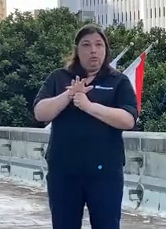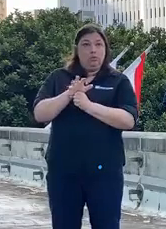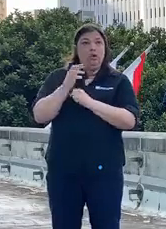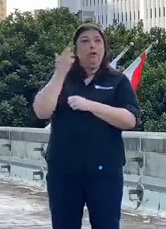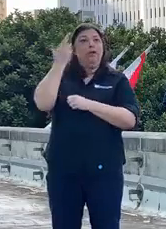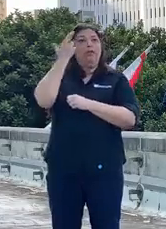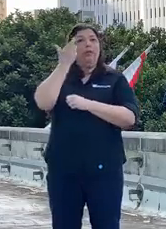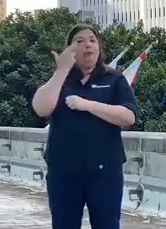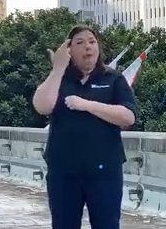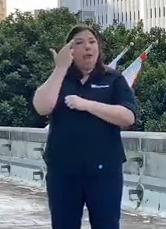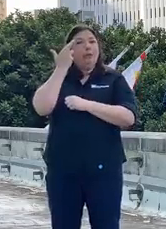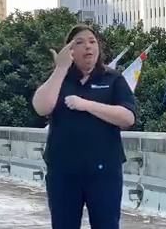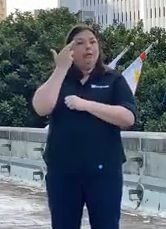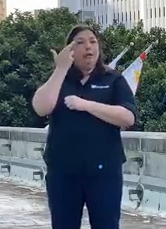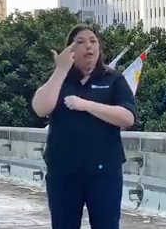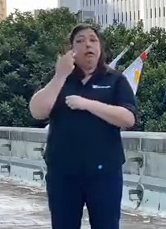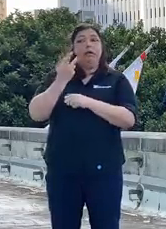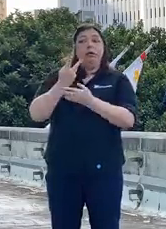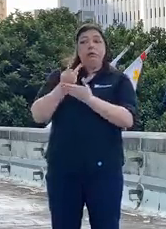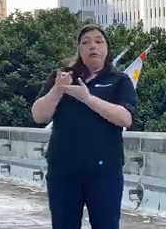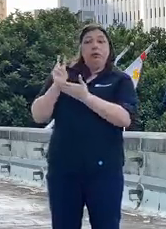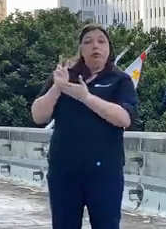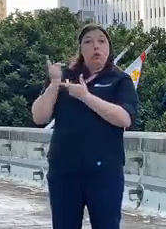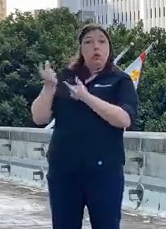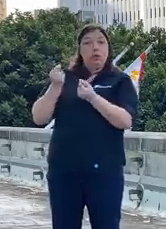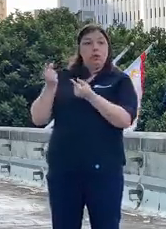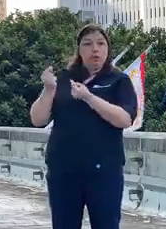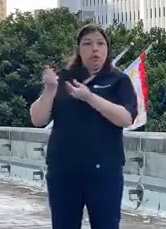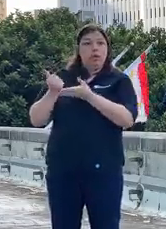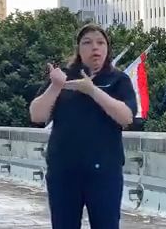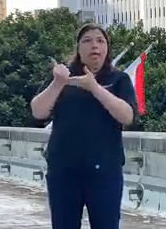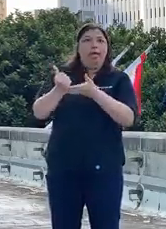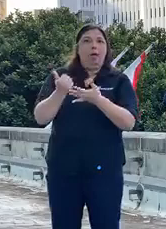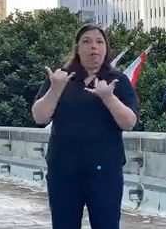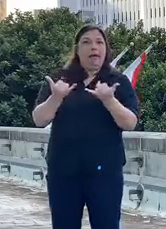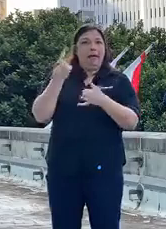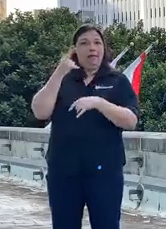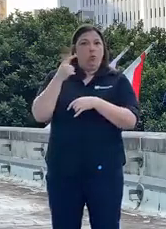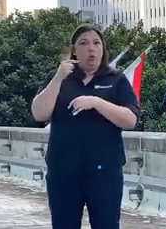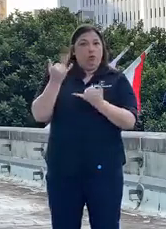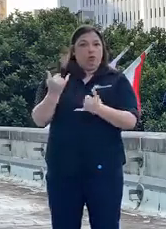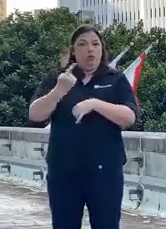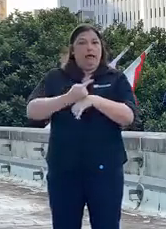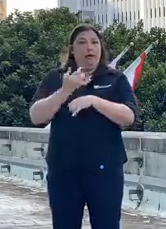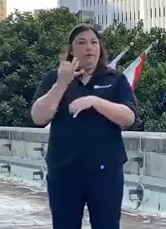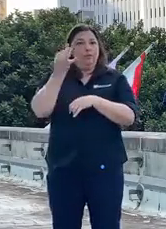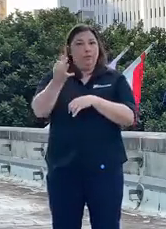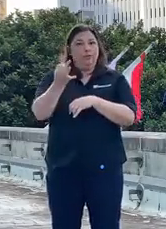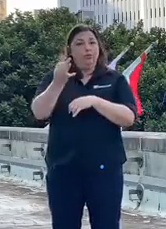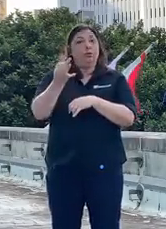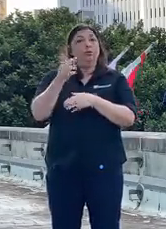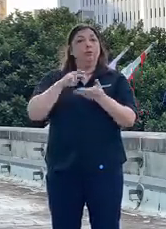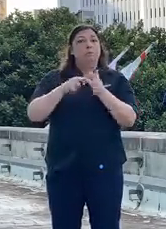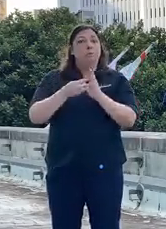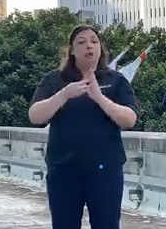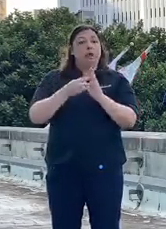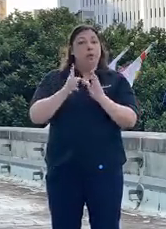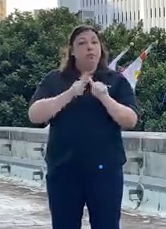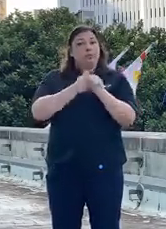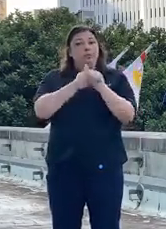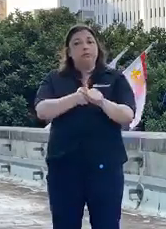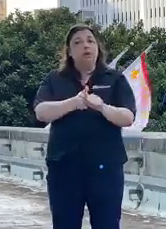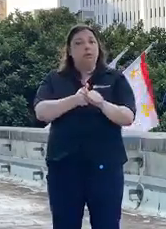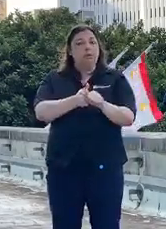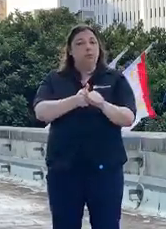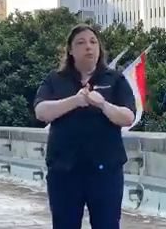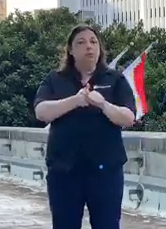of what we were doing 2 weeks ago. So we need to continue to stay the course. And I'm